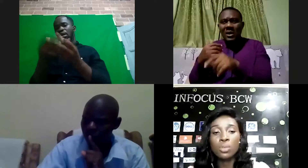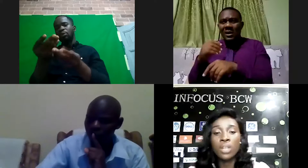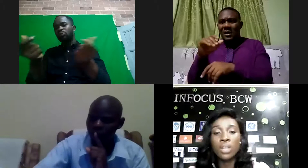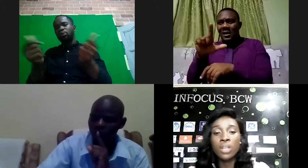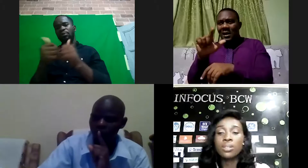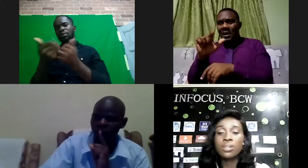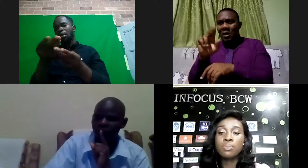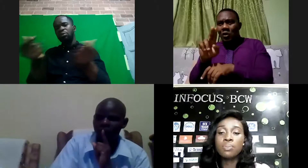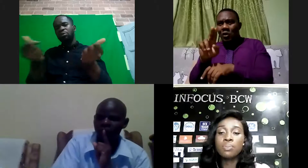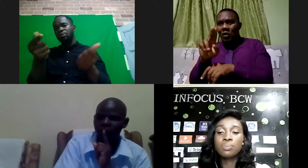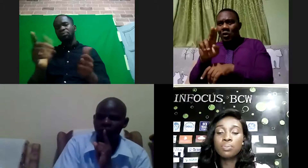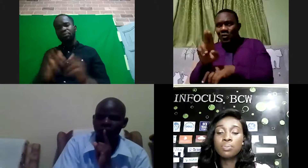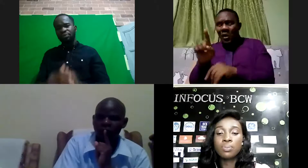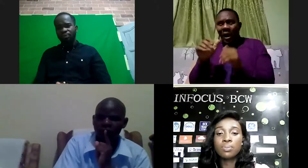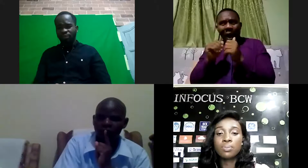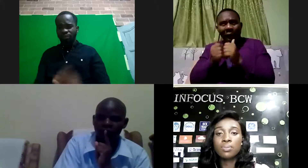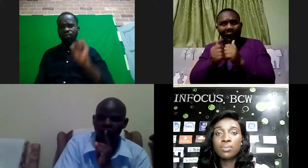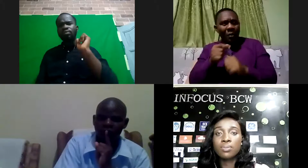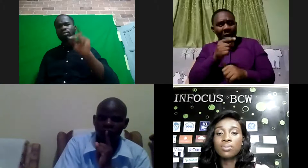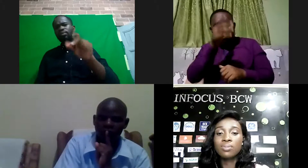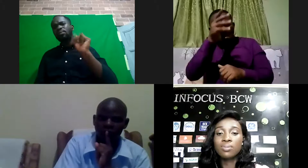such situations. Okay.